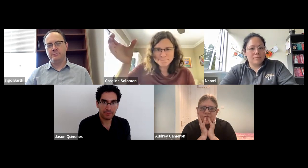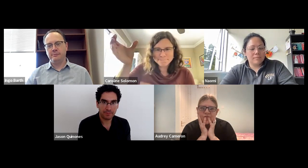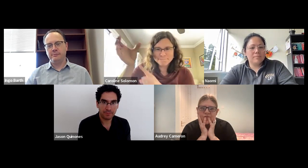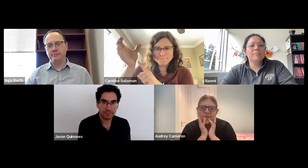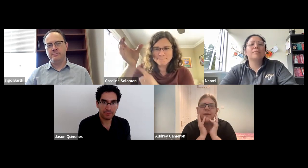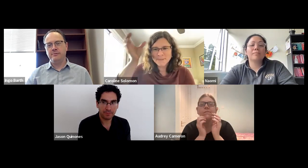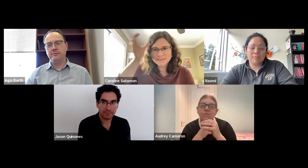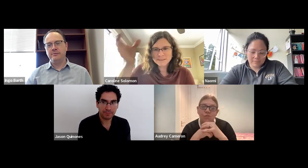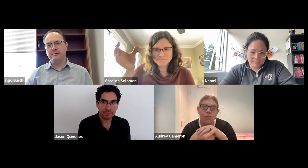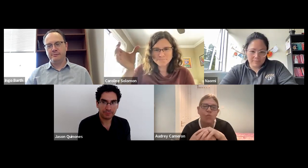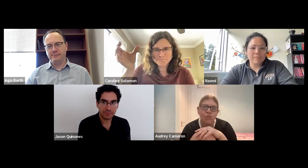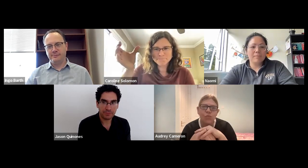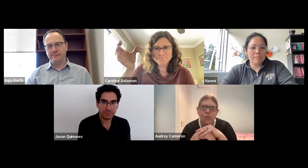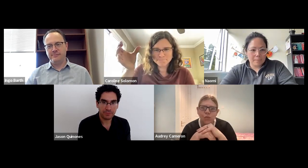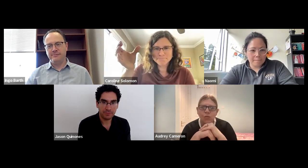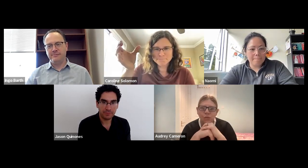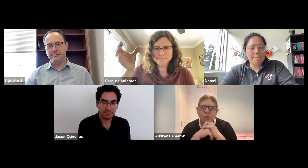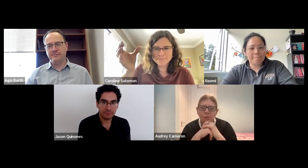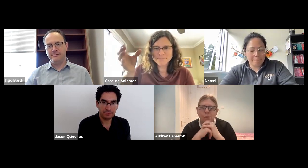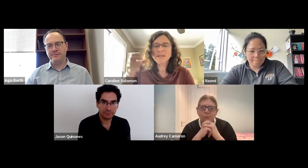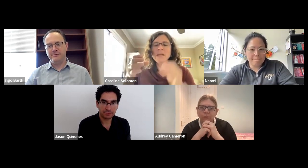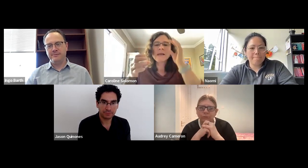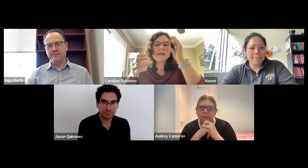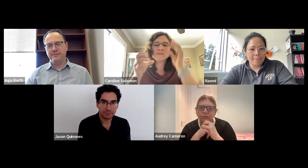let's talk more about things from a conceptual standpoint.